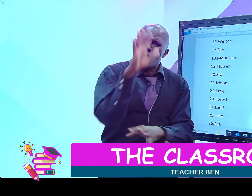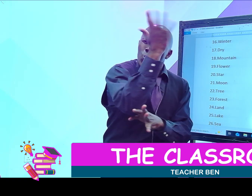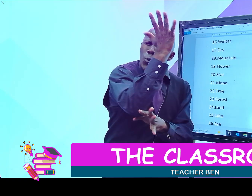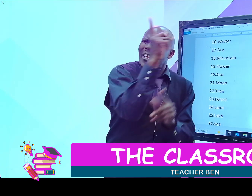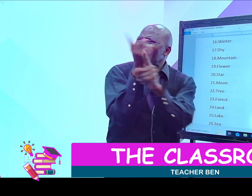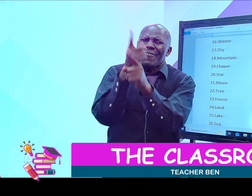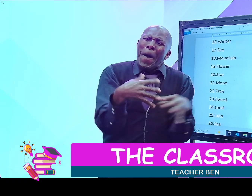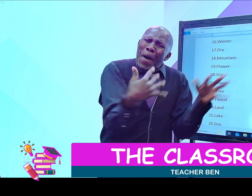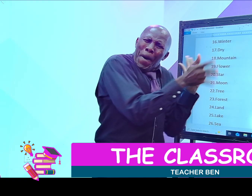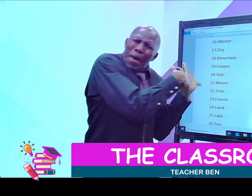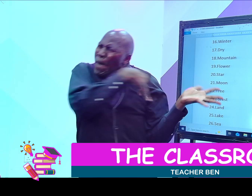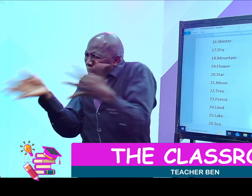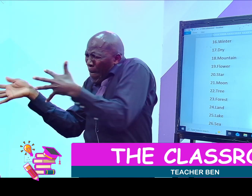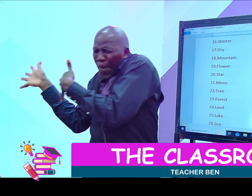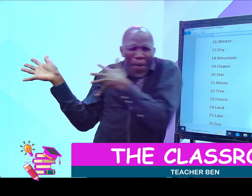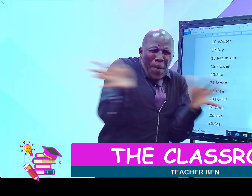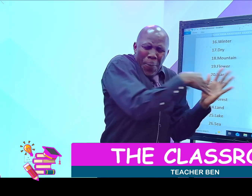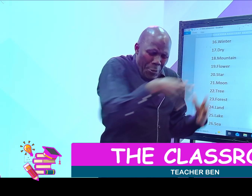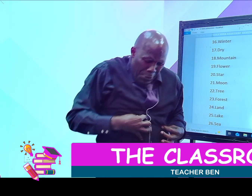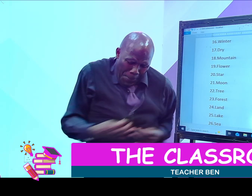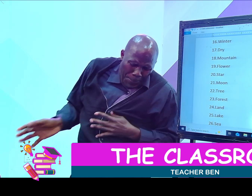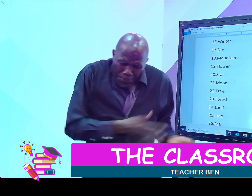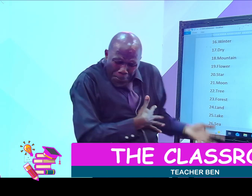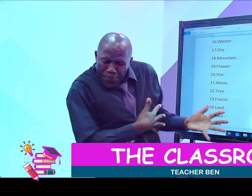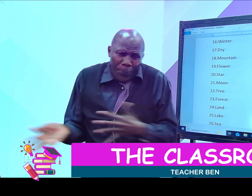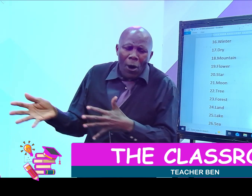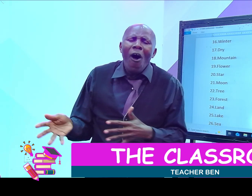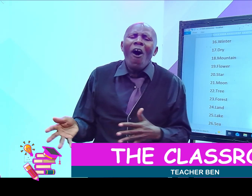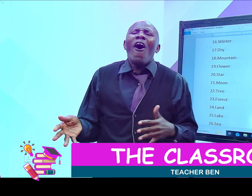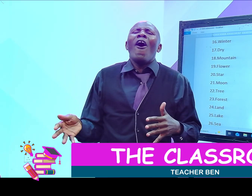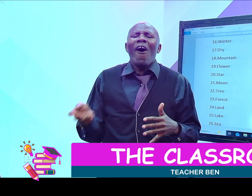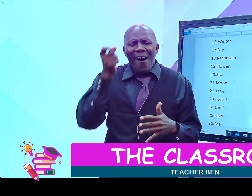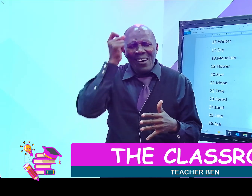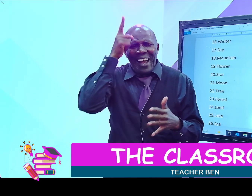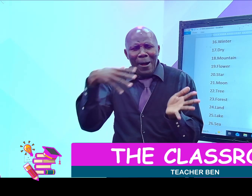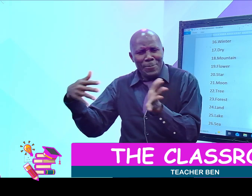Heavy. Trees sway a lot during winter.